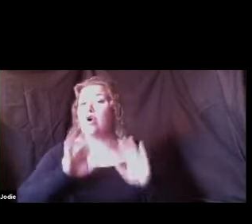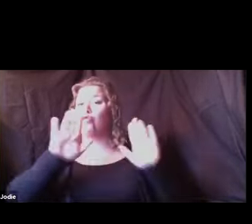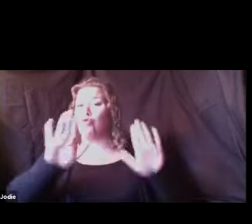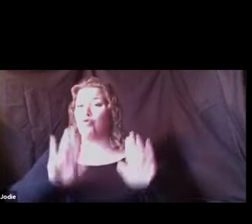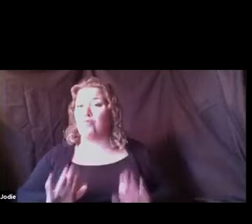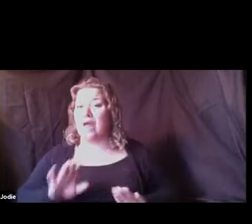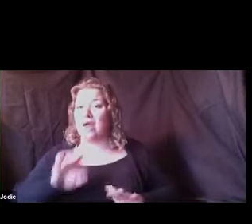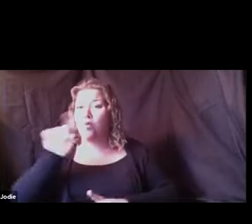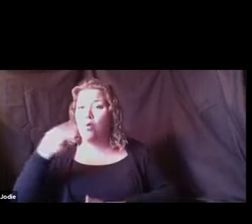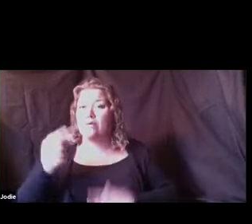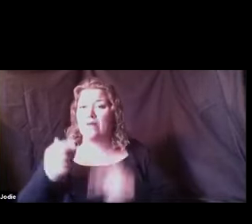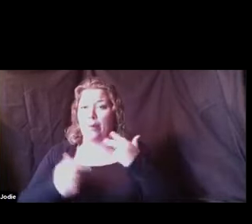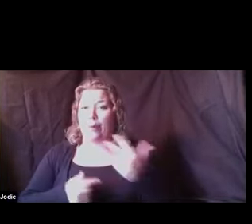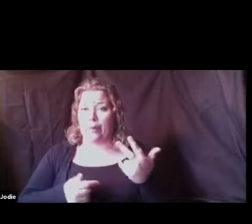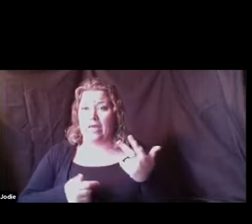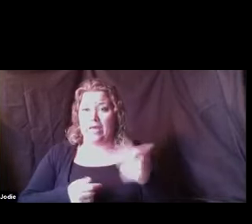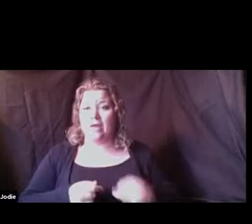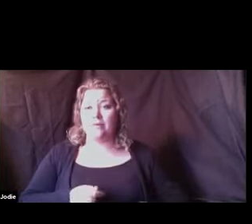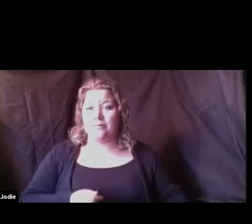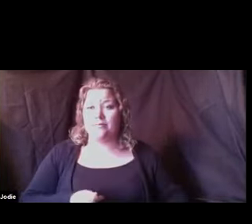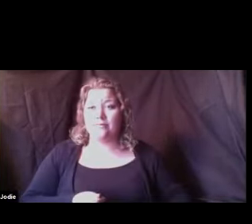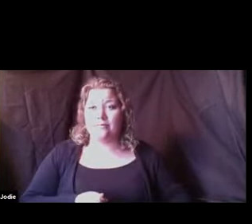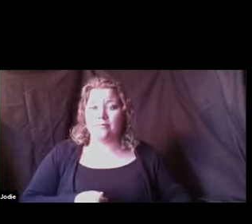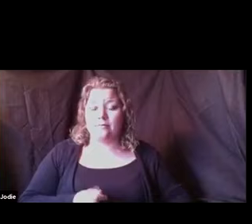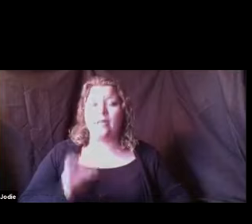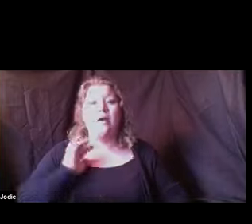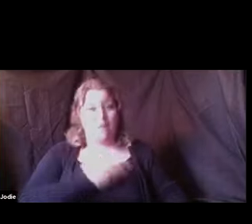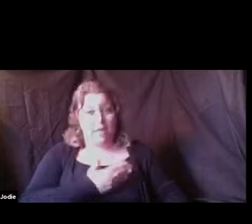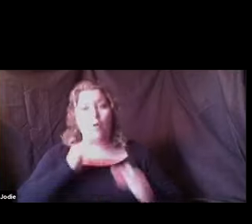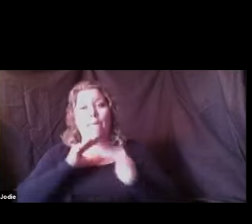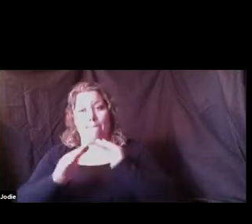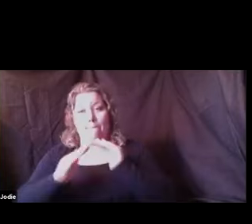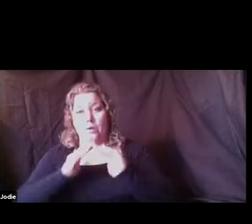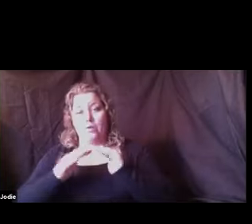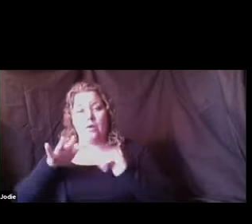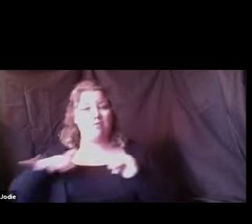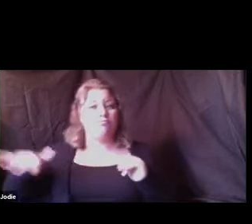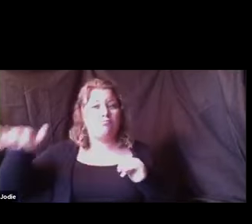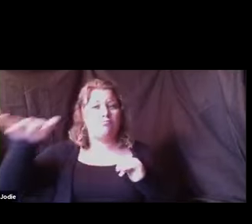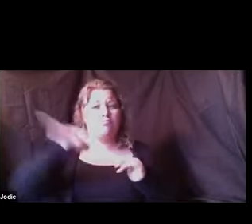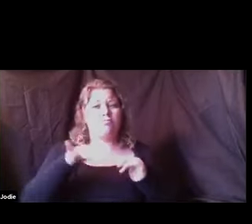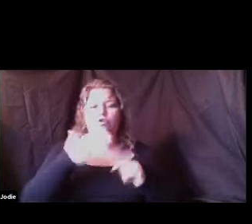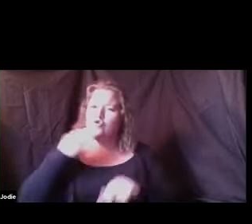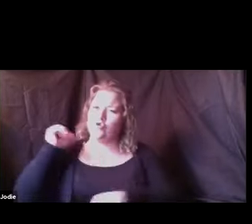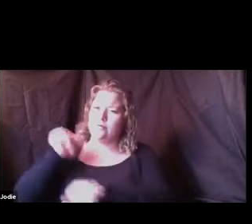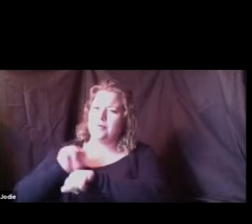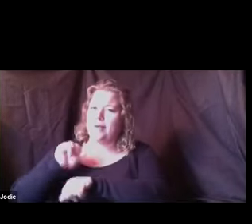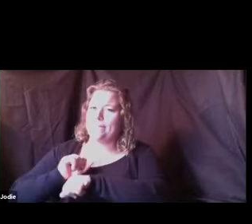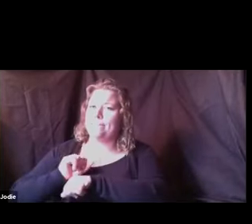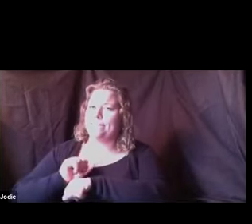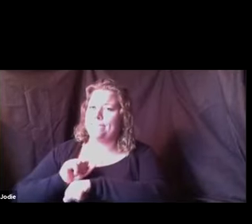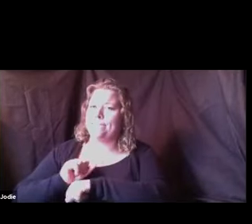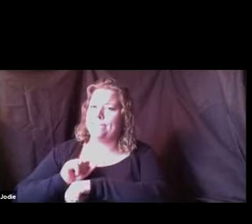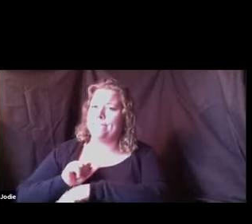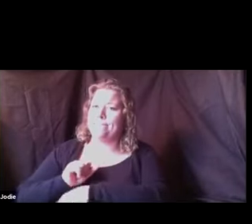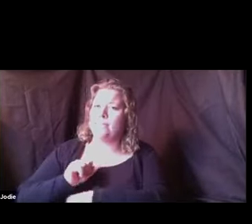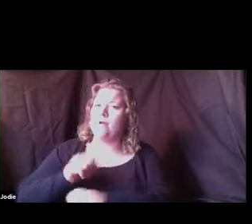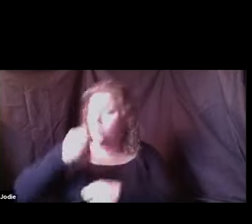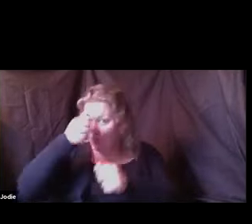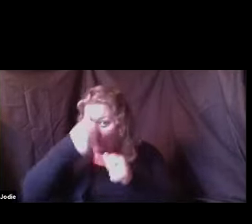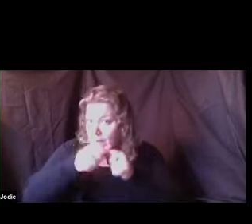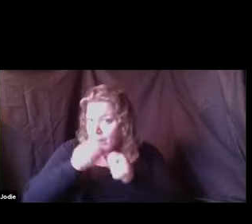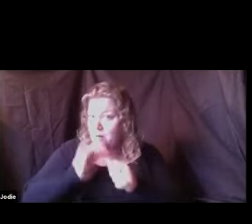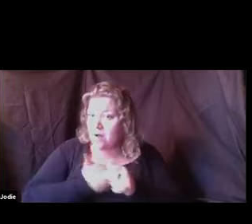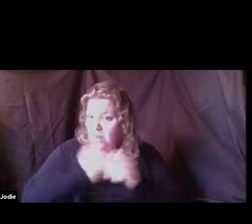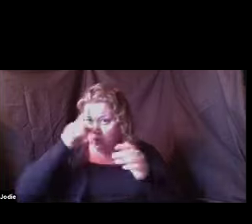I think our community is doing a really good job as well. Again, remember the 3 areas of our